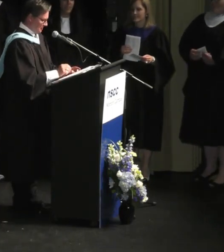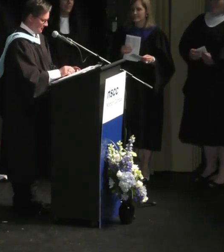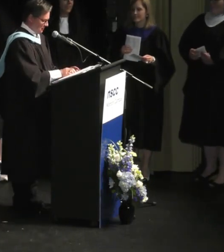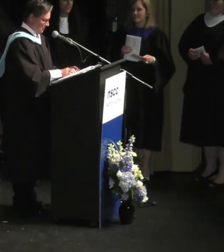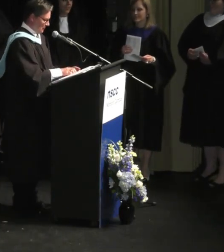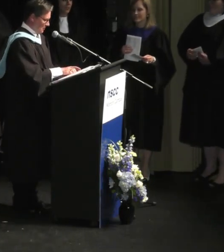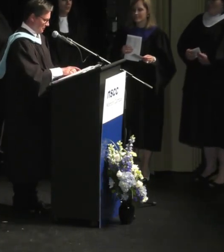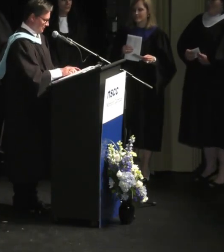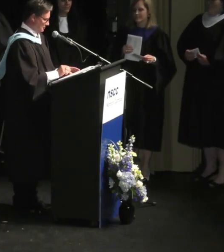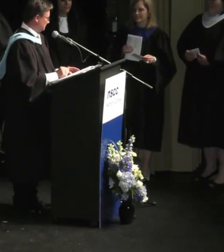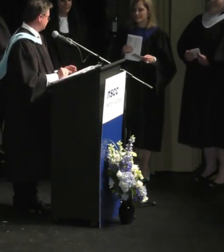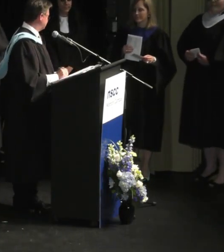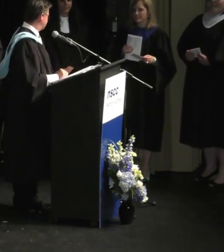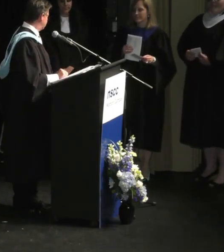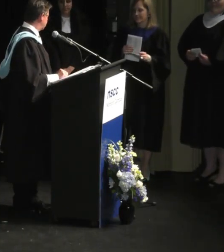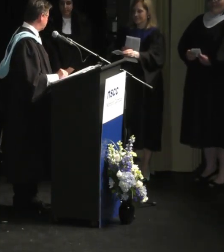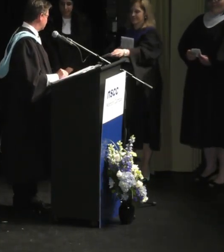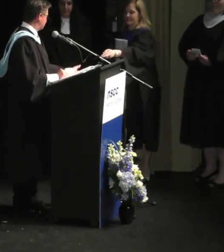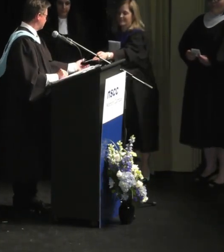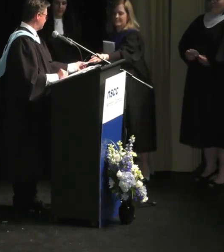Shay Donovan with honors.